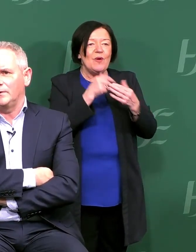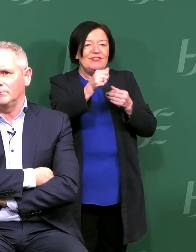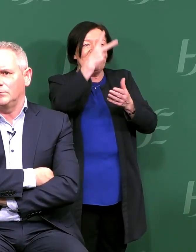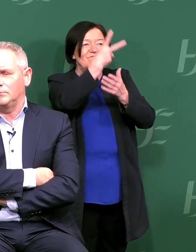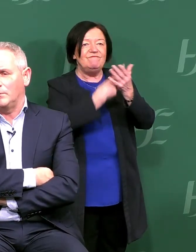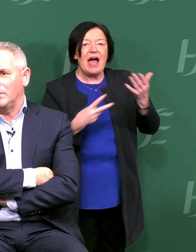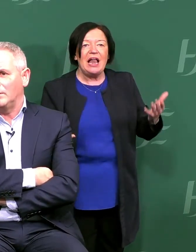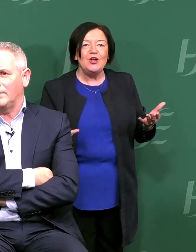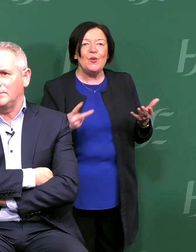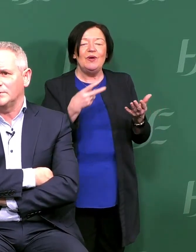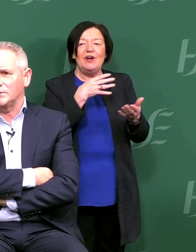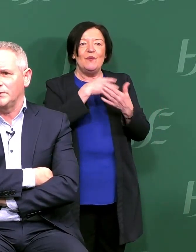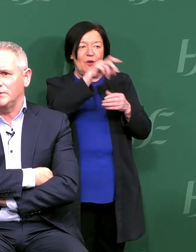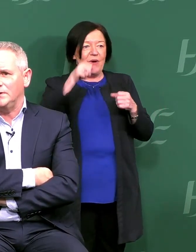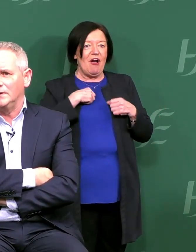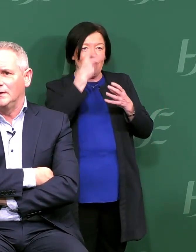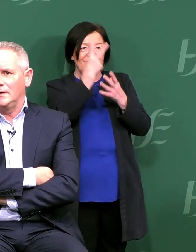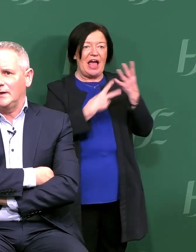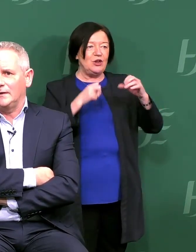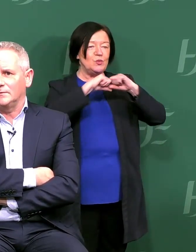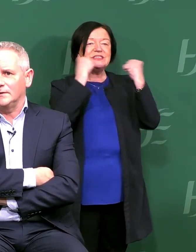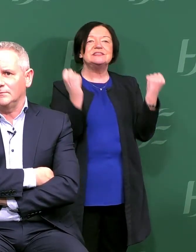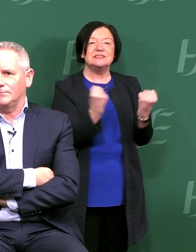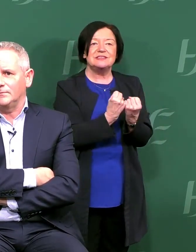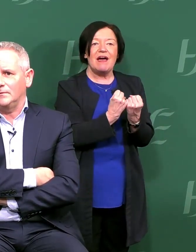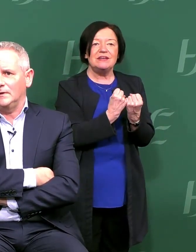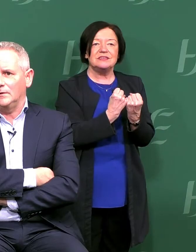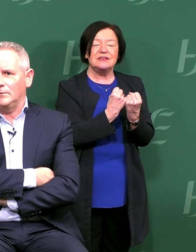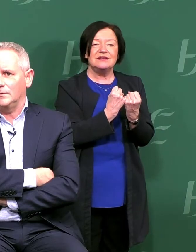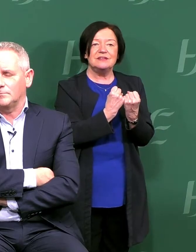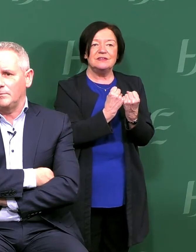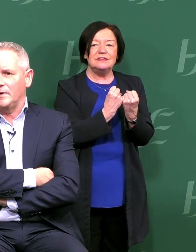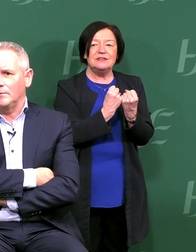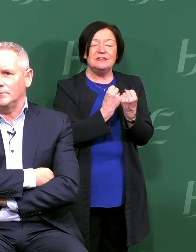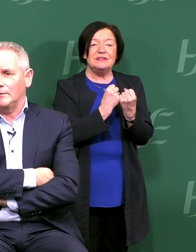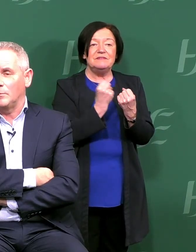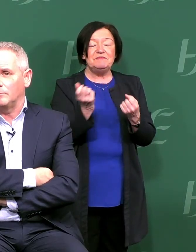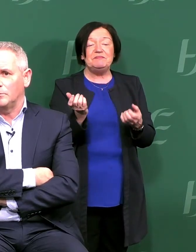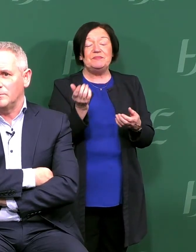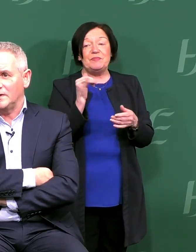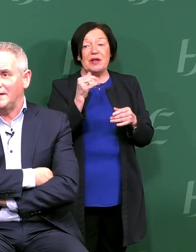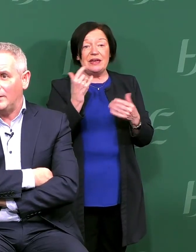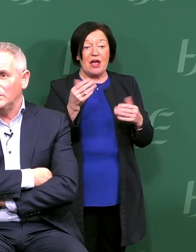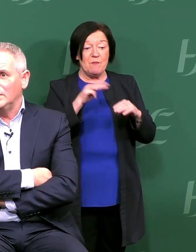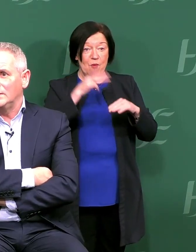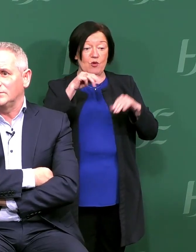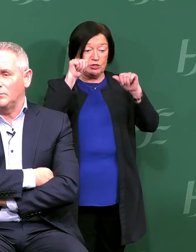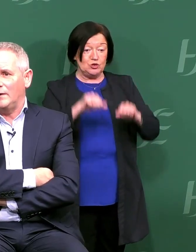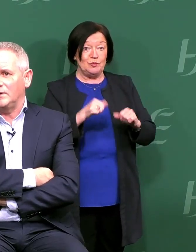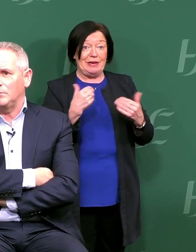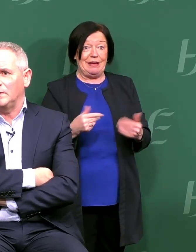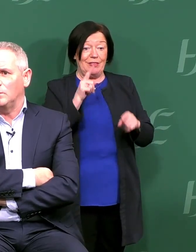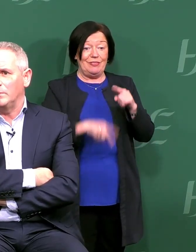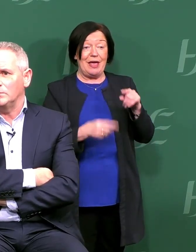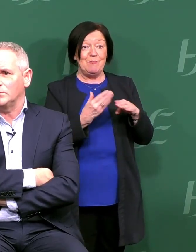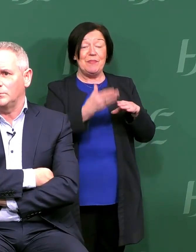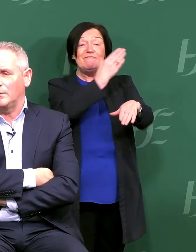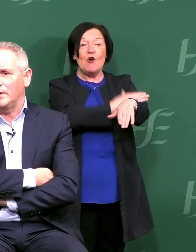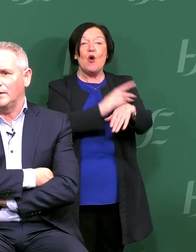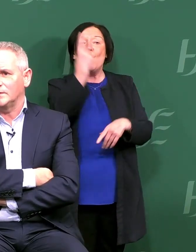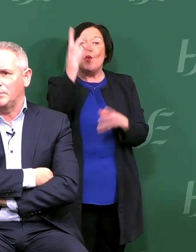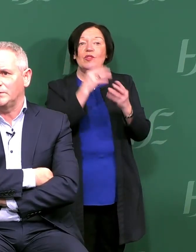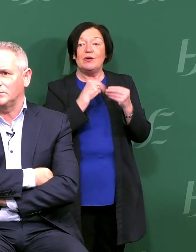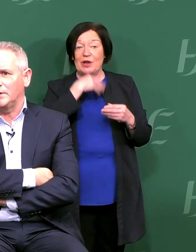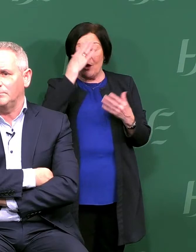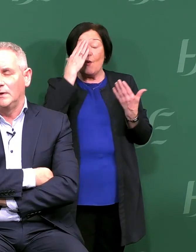value of what we all value in society. And if, you know, it was probably never more appropriate than now, from everything we know about where